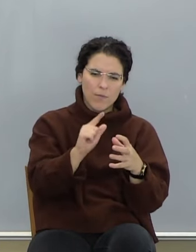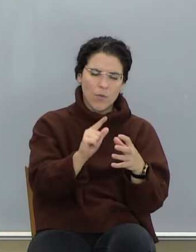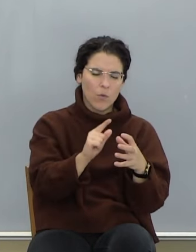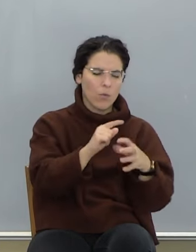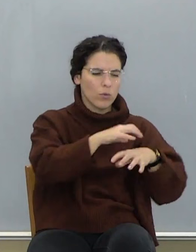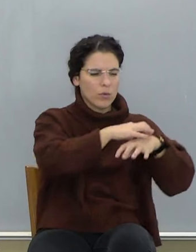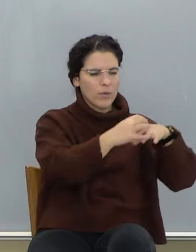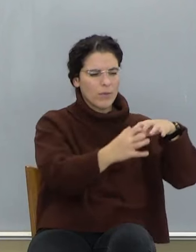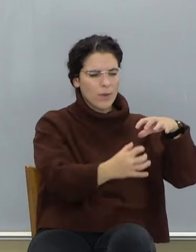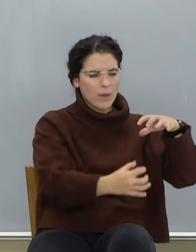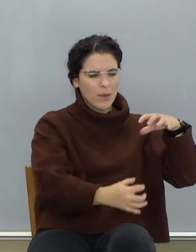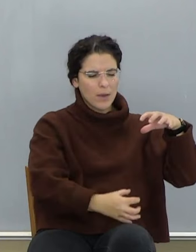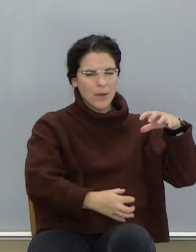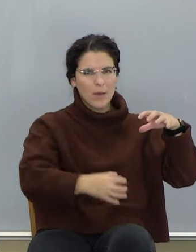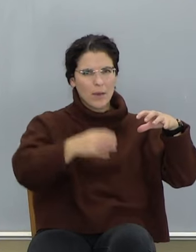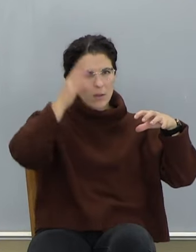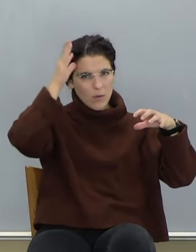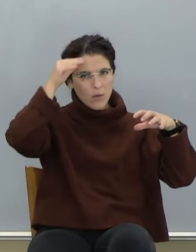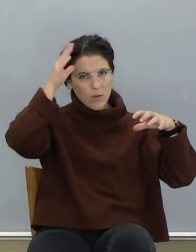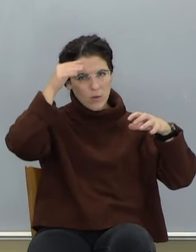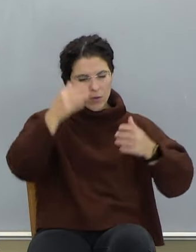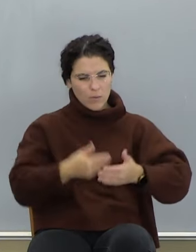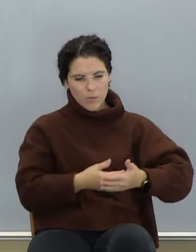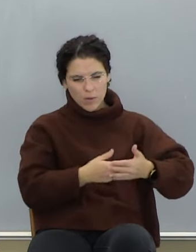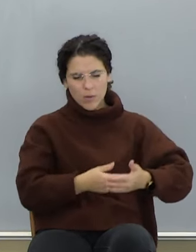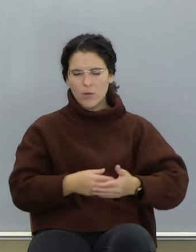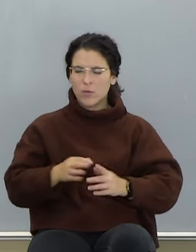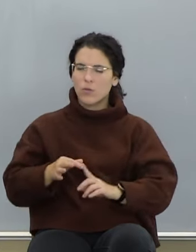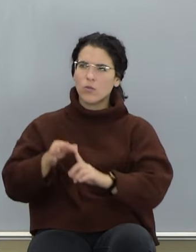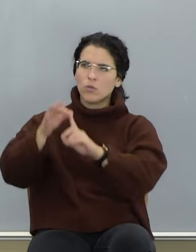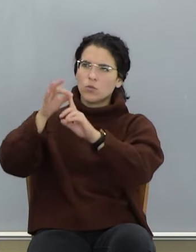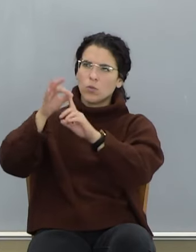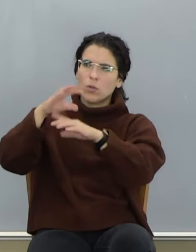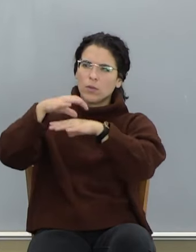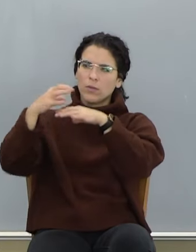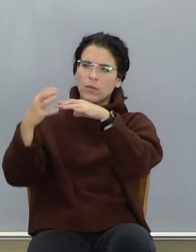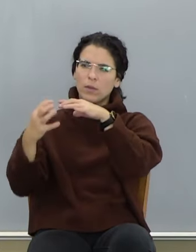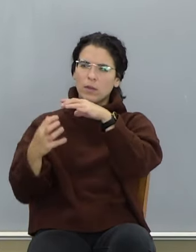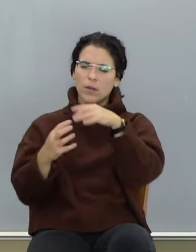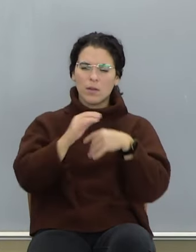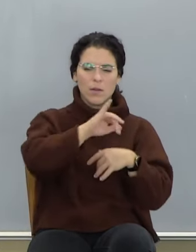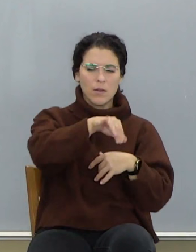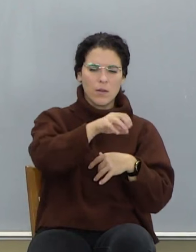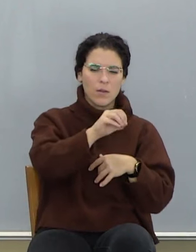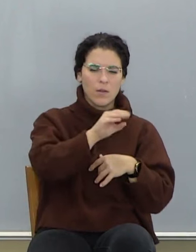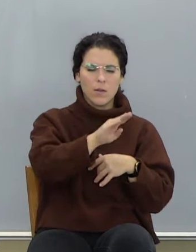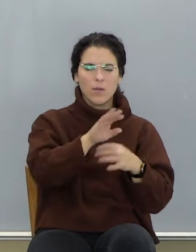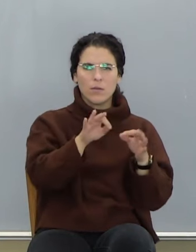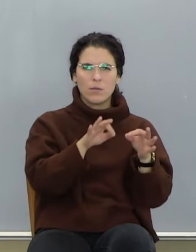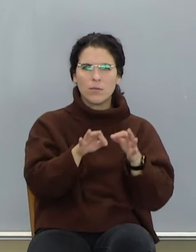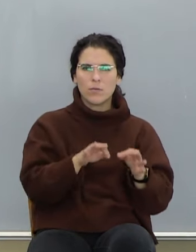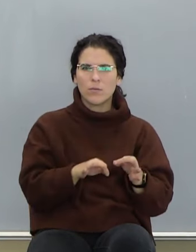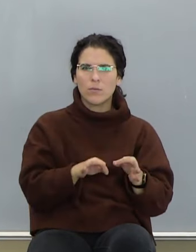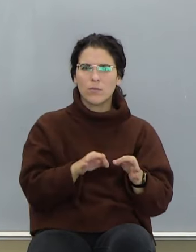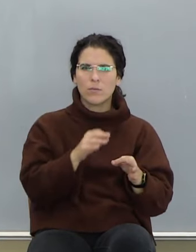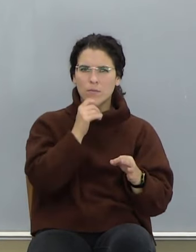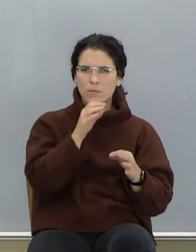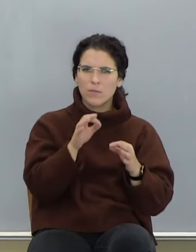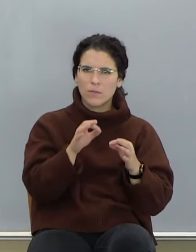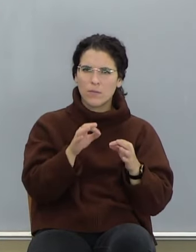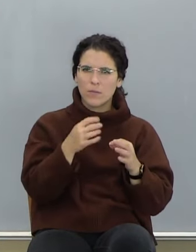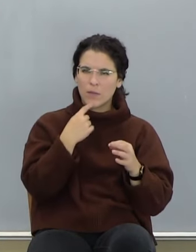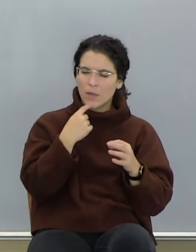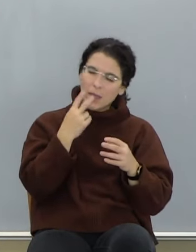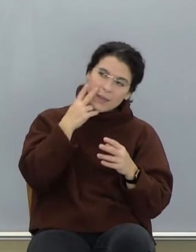his ass's colt up to the choice vine. What's Jacob describing here? Now, he's not saying, I